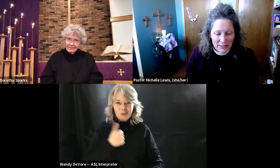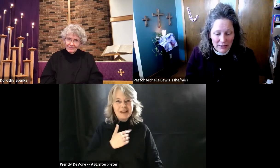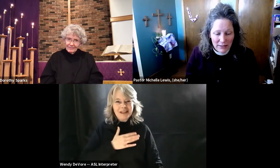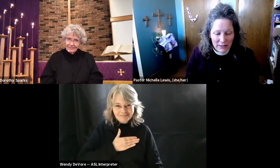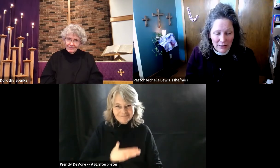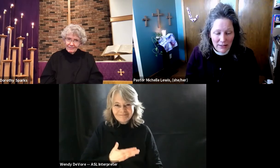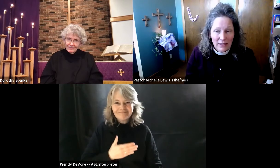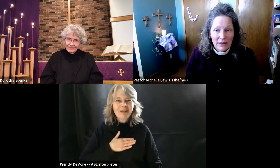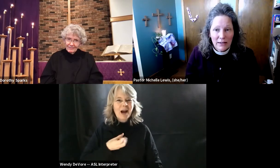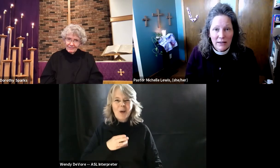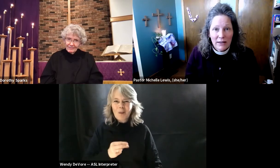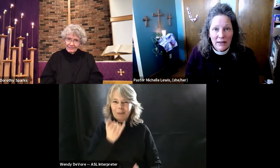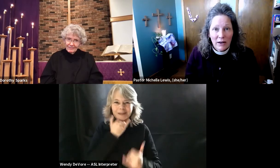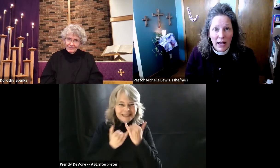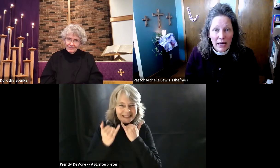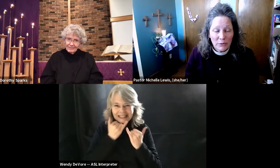sins,